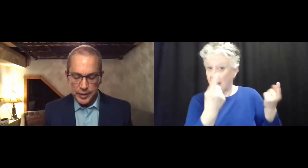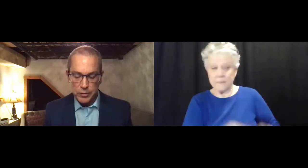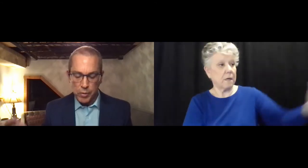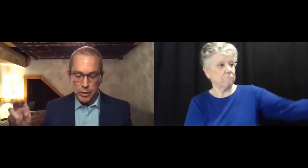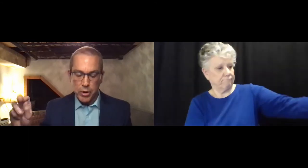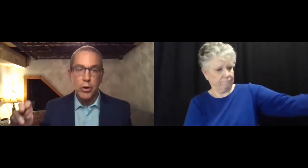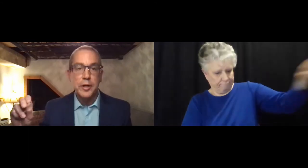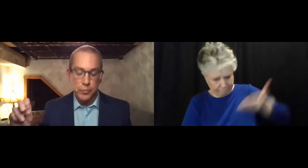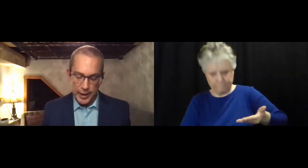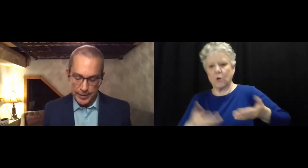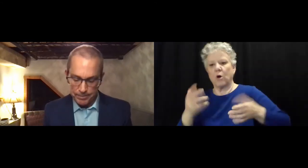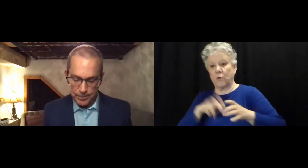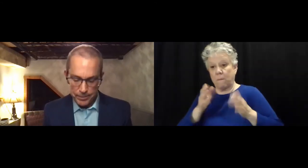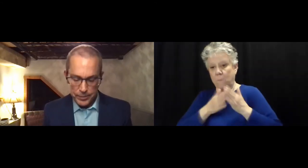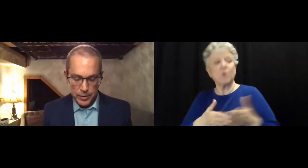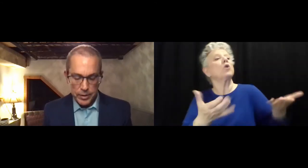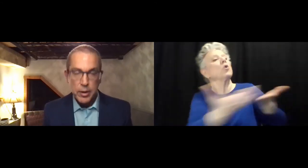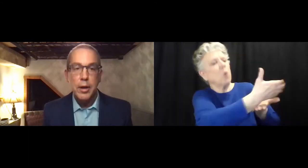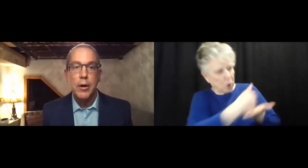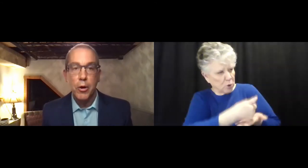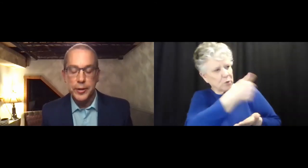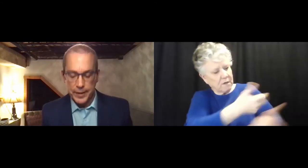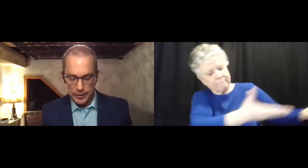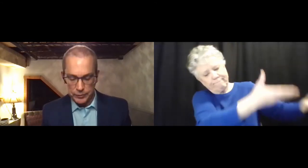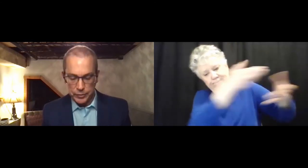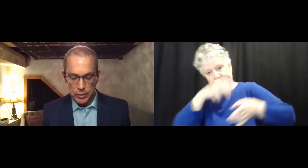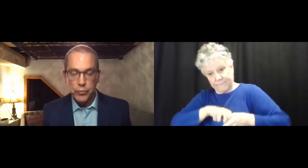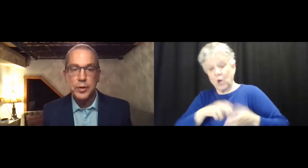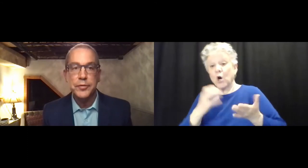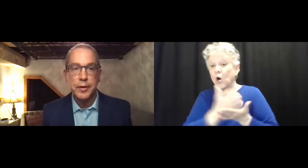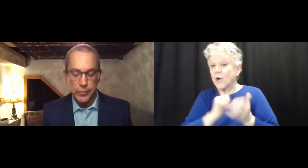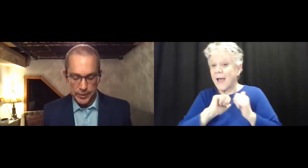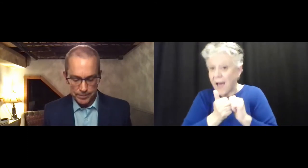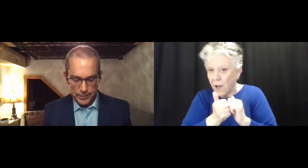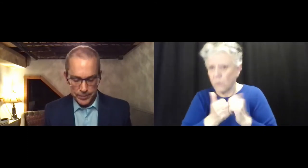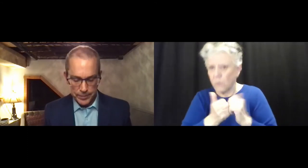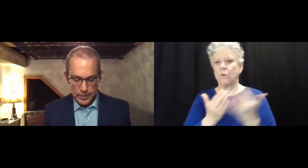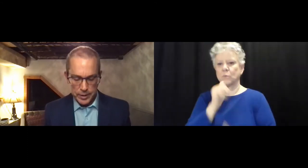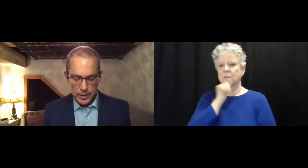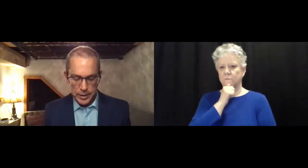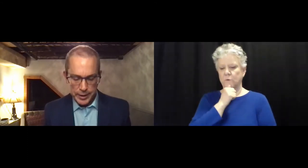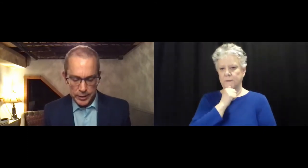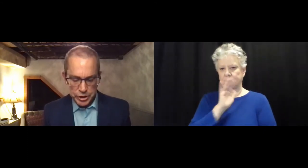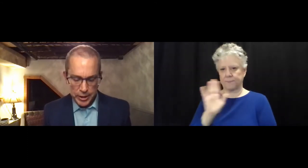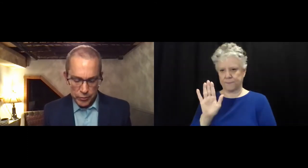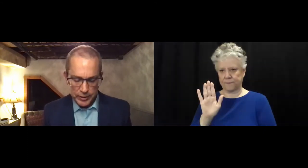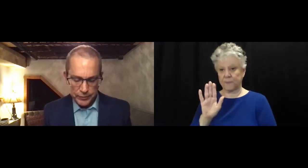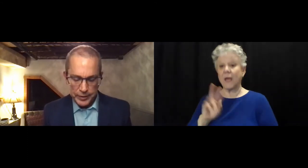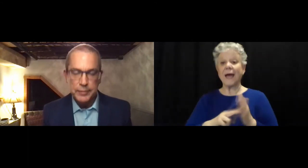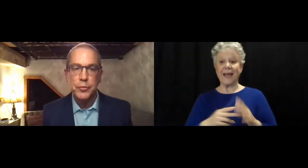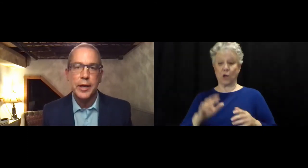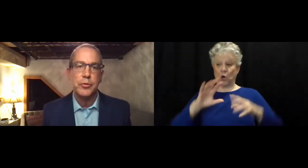as he had, quote, earned his way. Earned it, that is, through his suffering. Again, shared